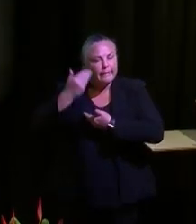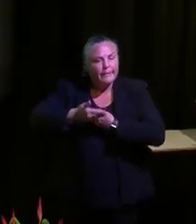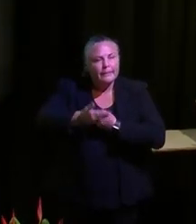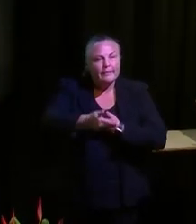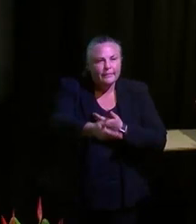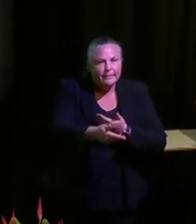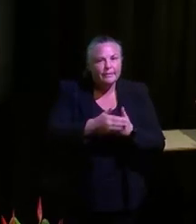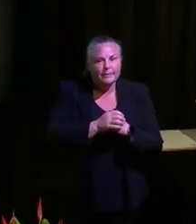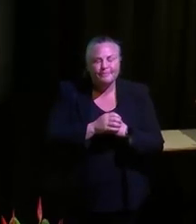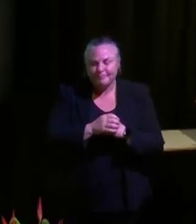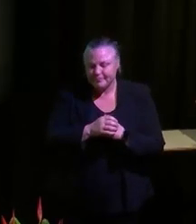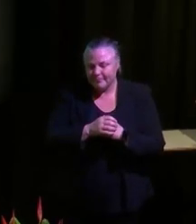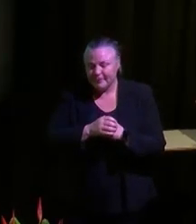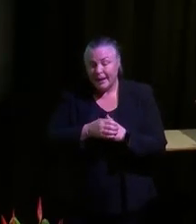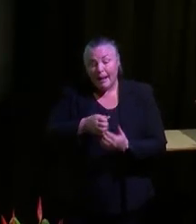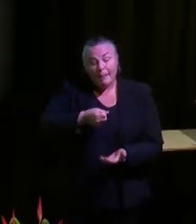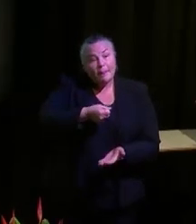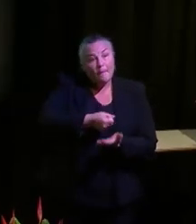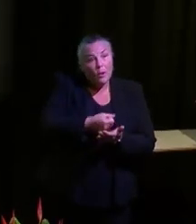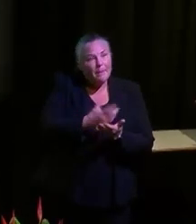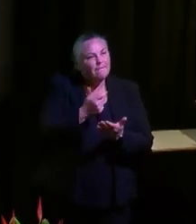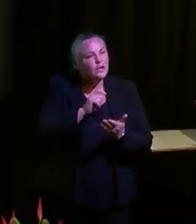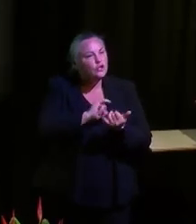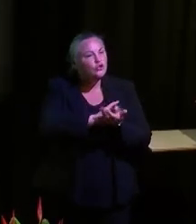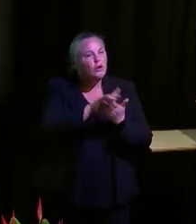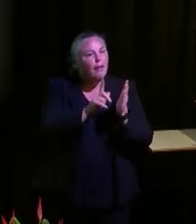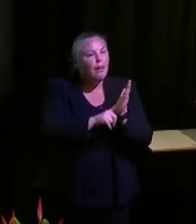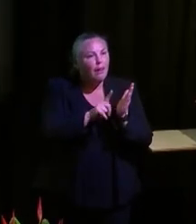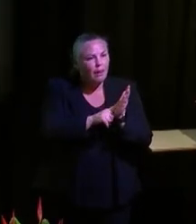there. And then the Baylor shell at the bottom, I do remember seeing